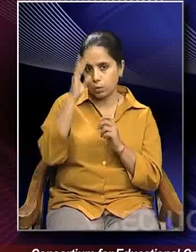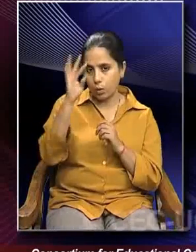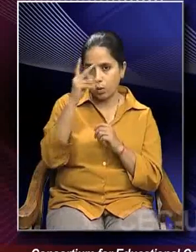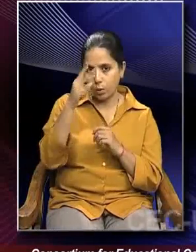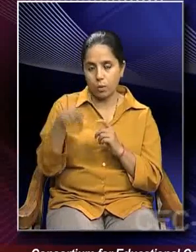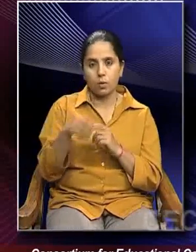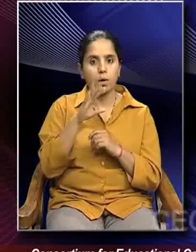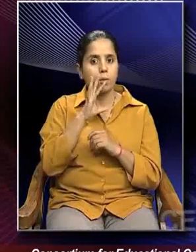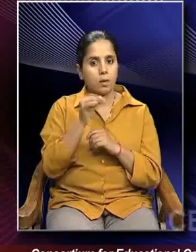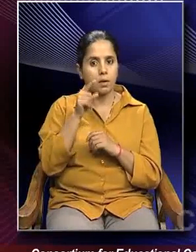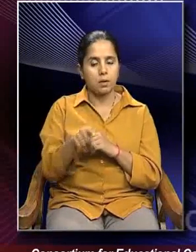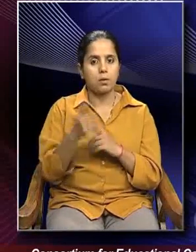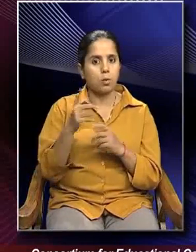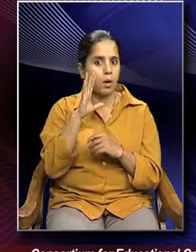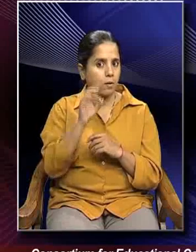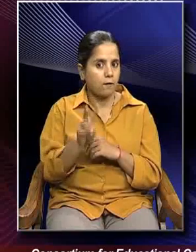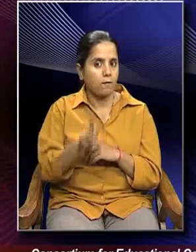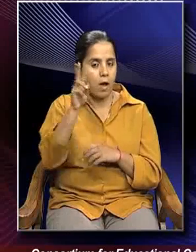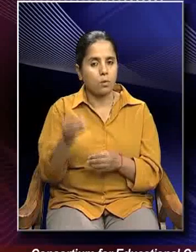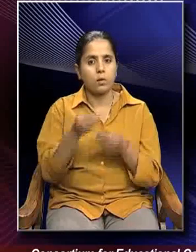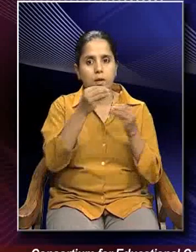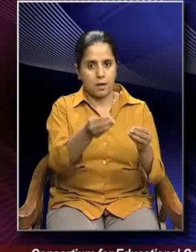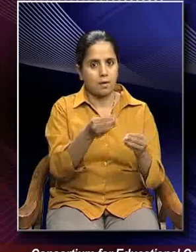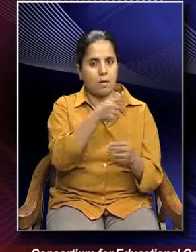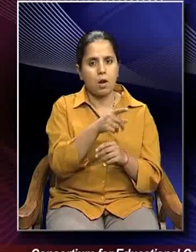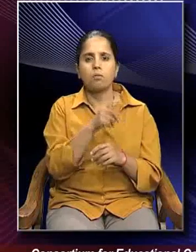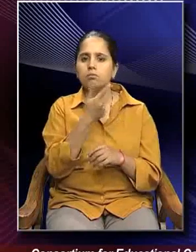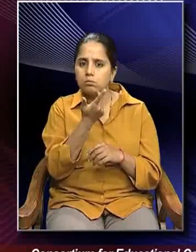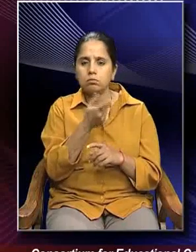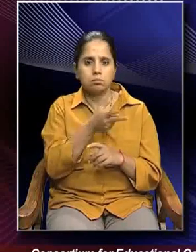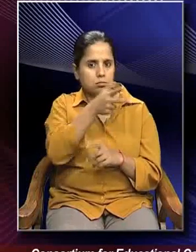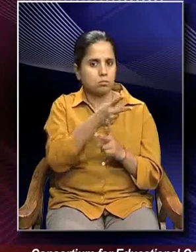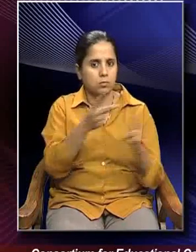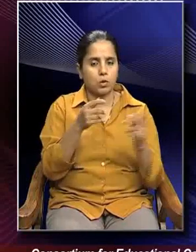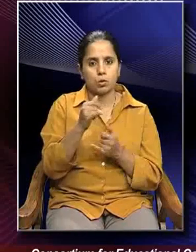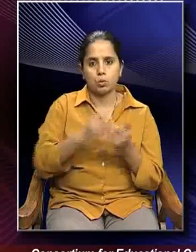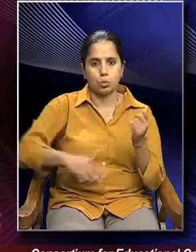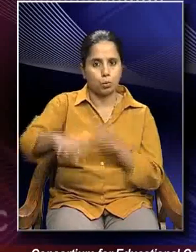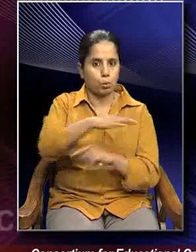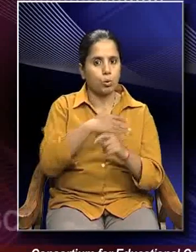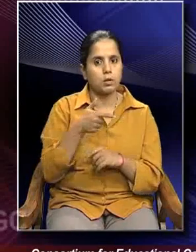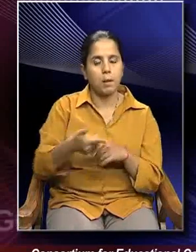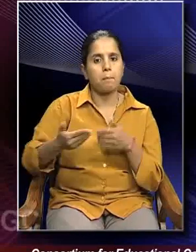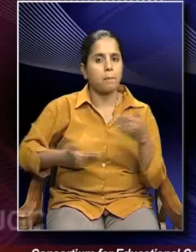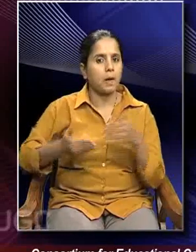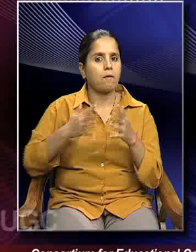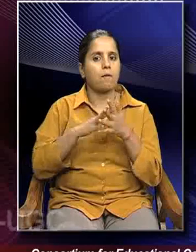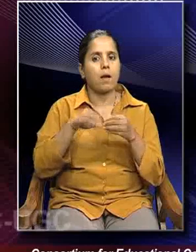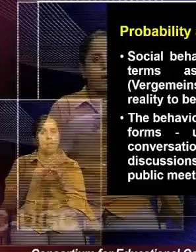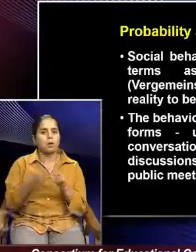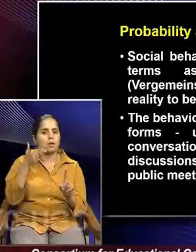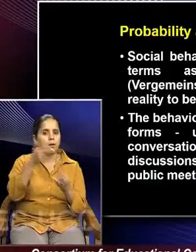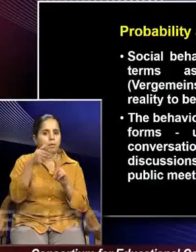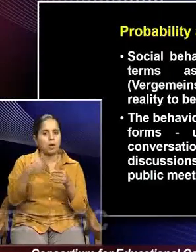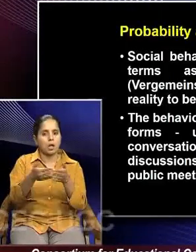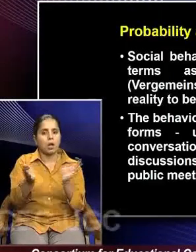the significance given to probability. Social behavior, which Weber termed as